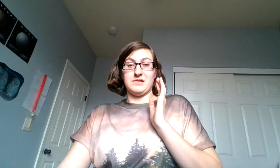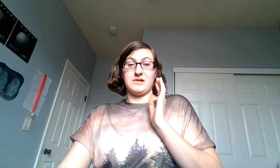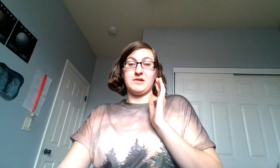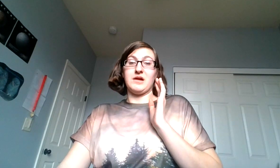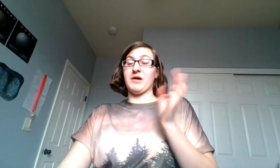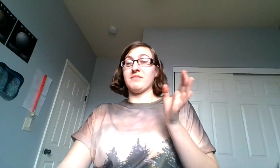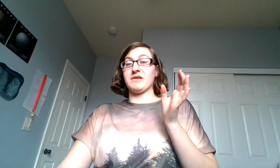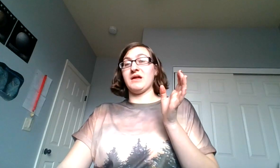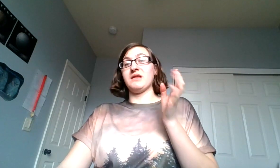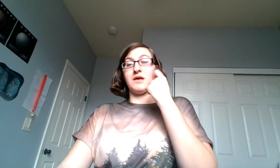The problem is,